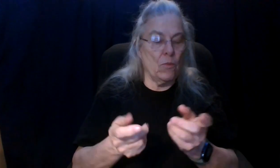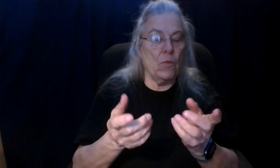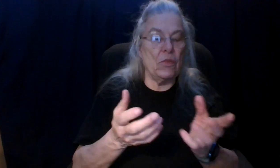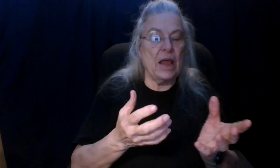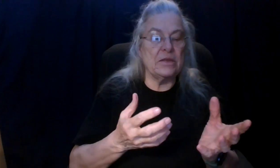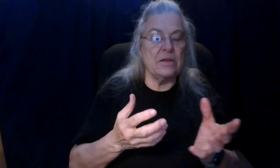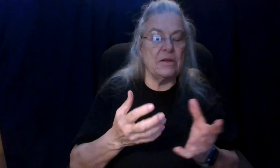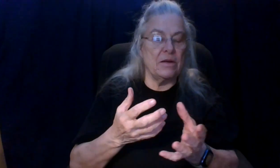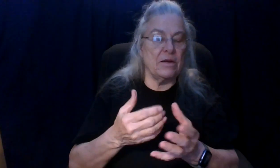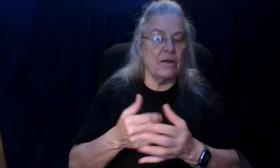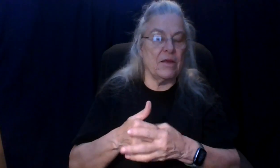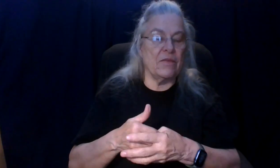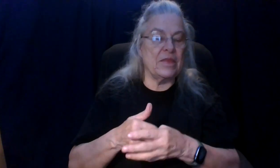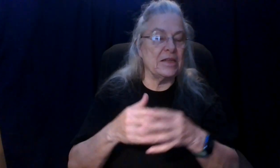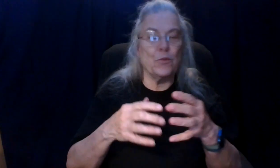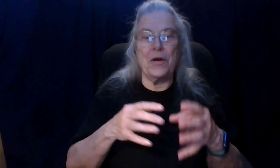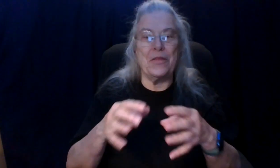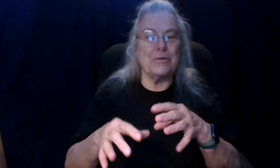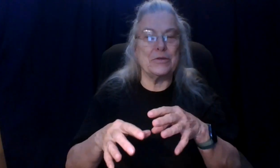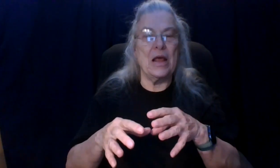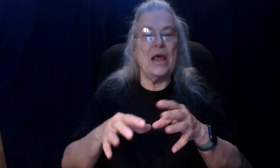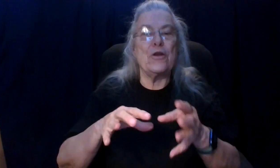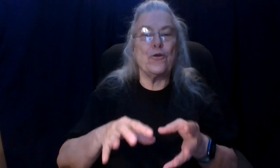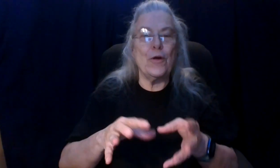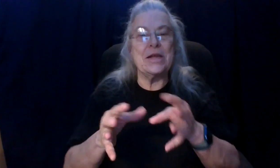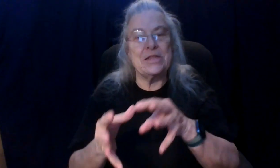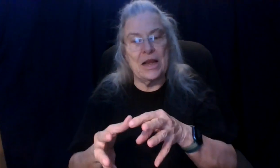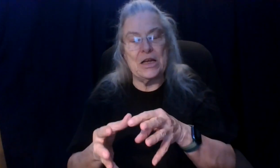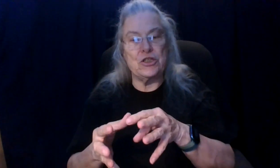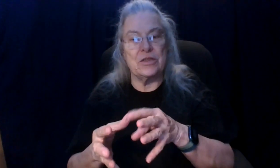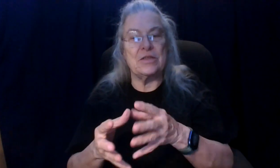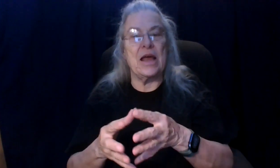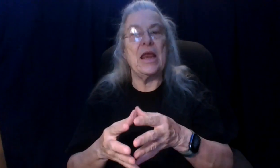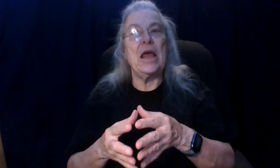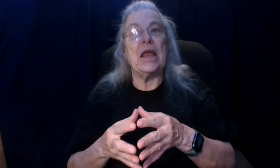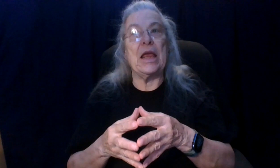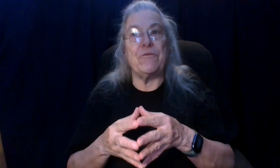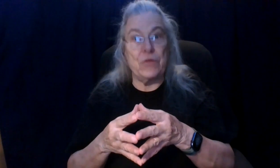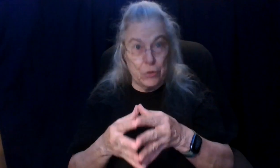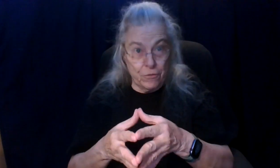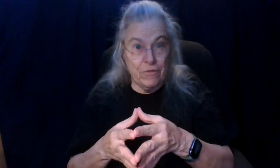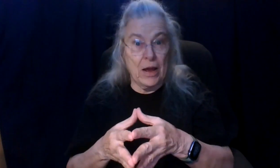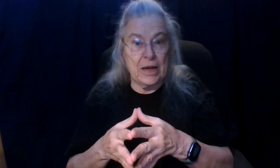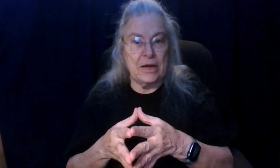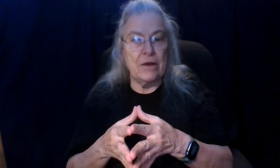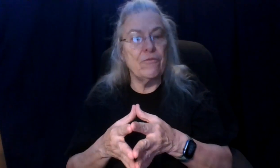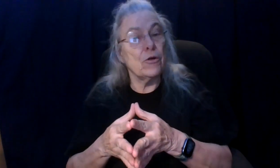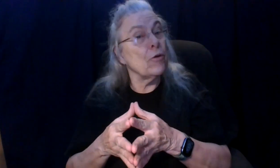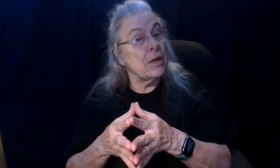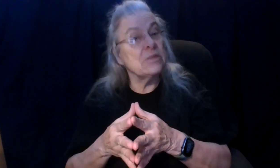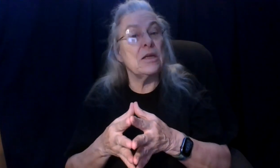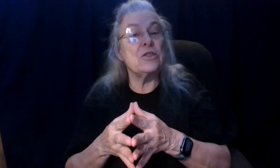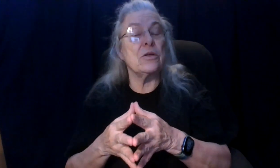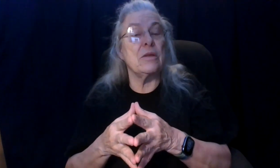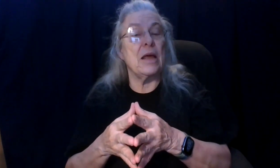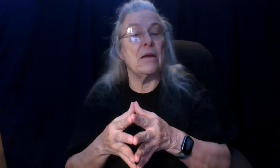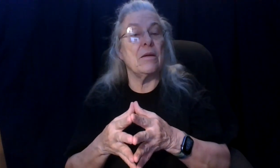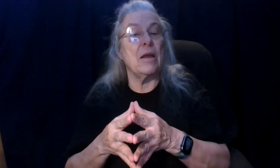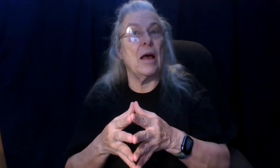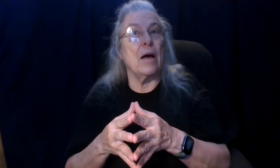that that's one of those translations that if you find a different translation that makes